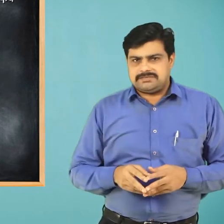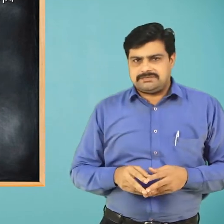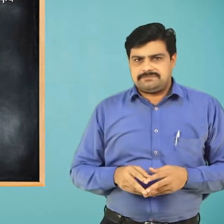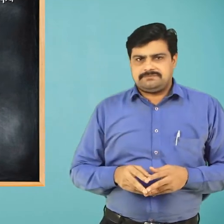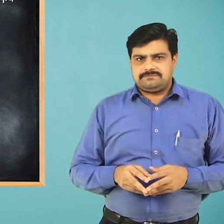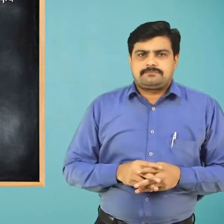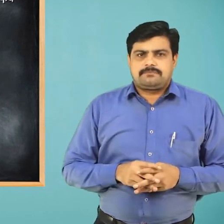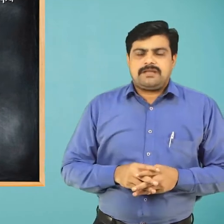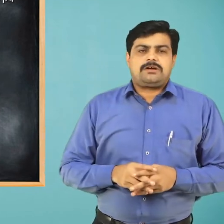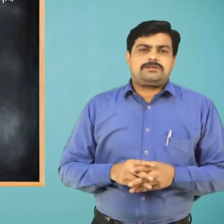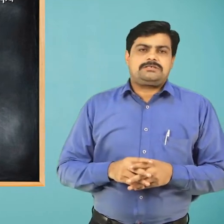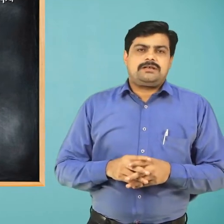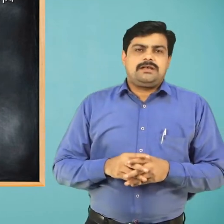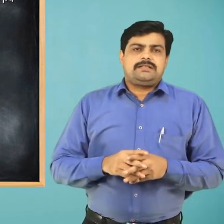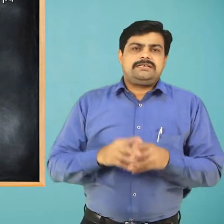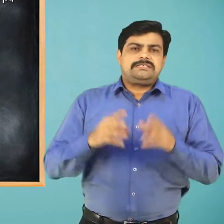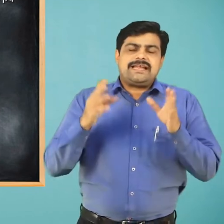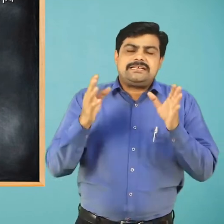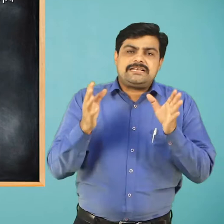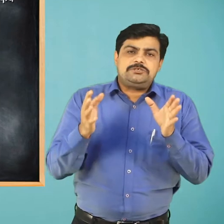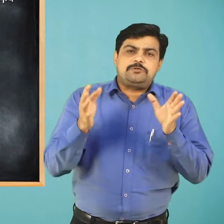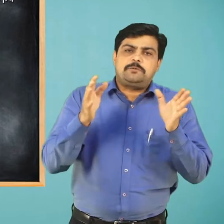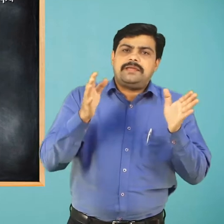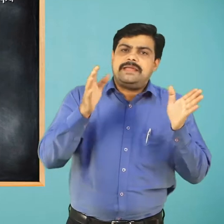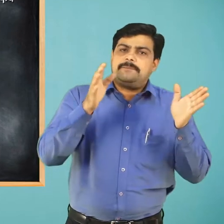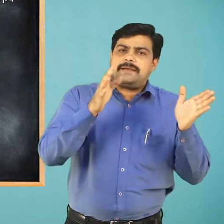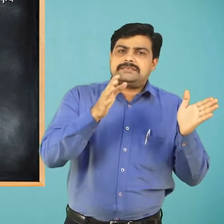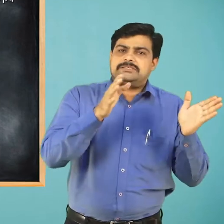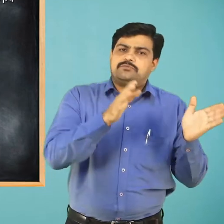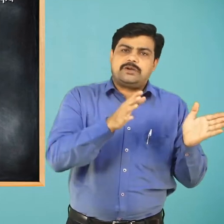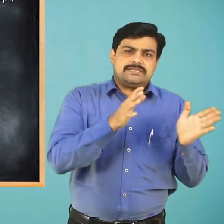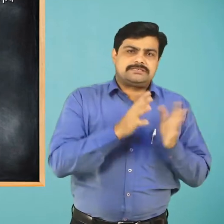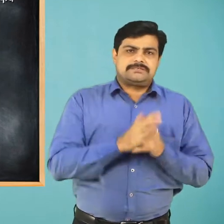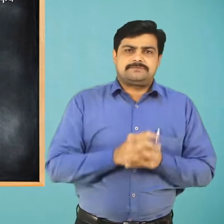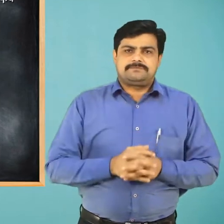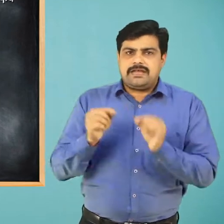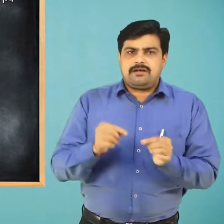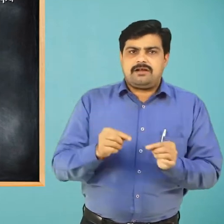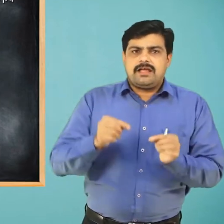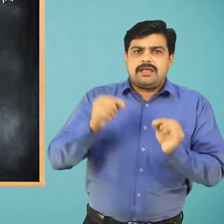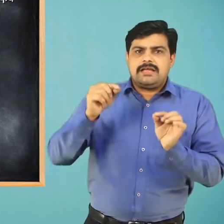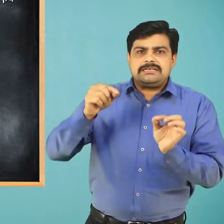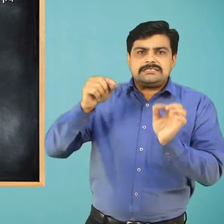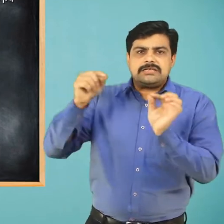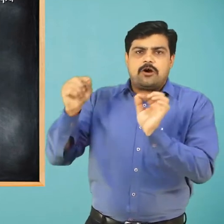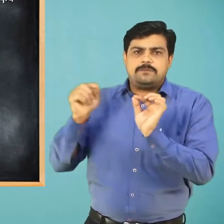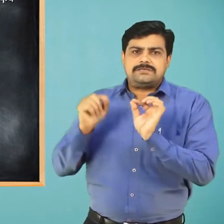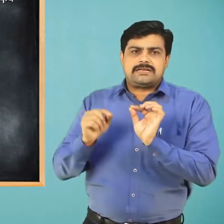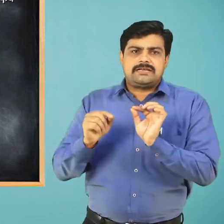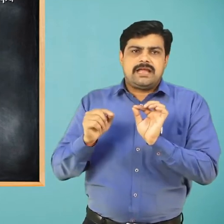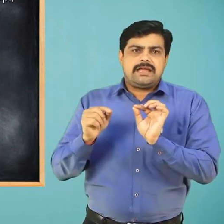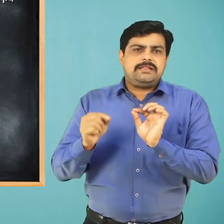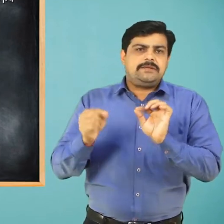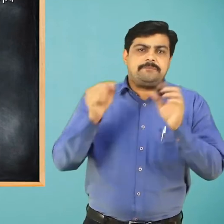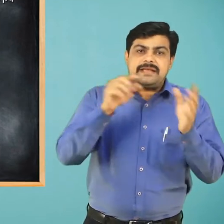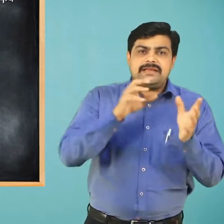sentence, because this sentence should be in passive voice. Here it is the object in the